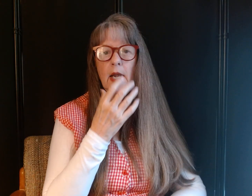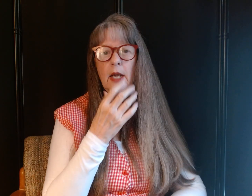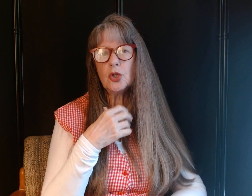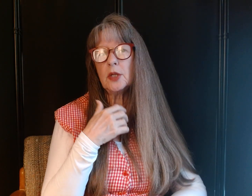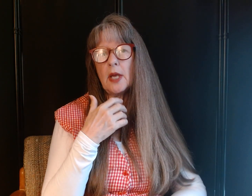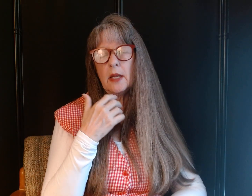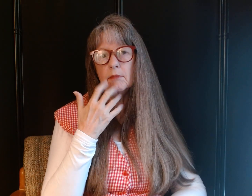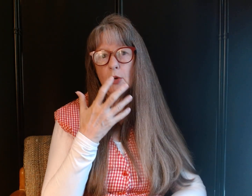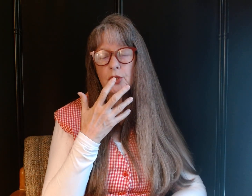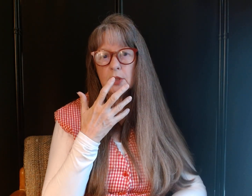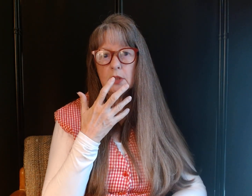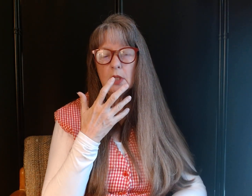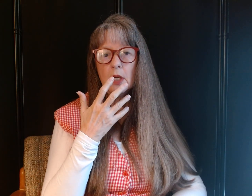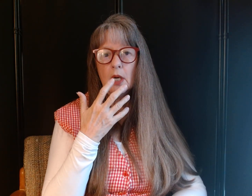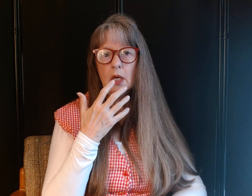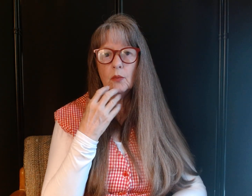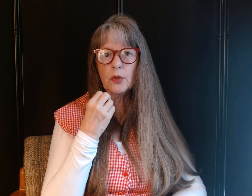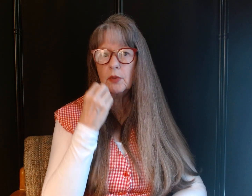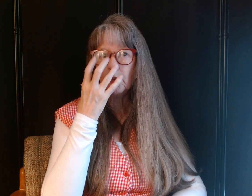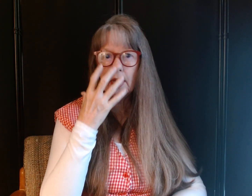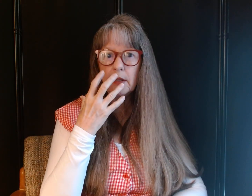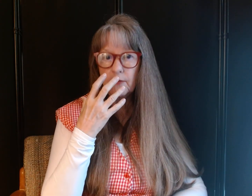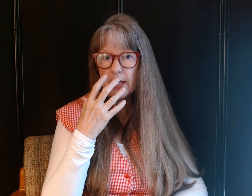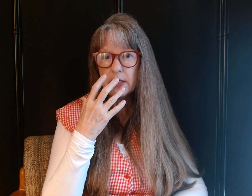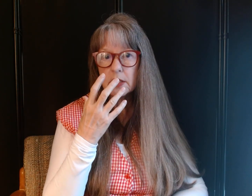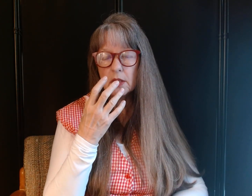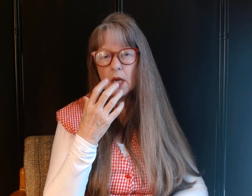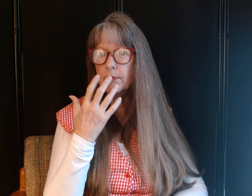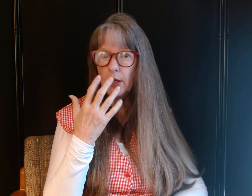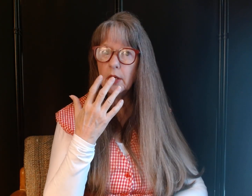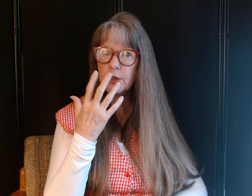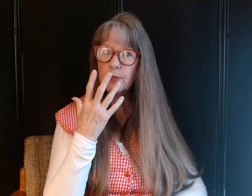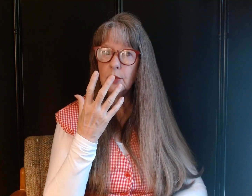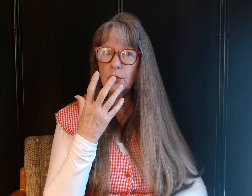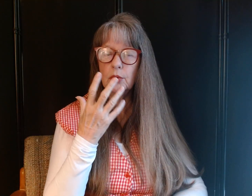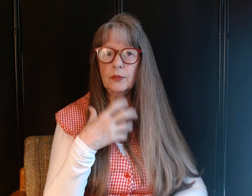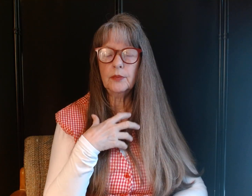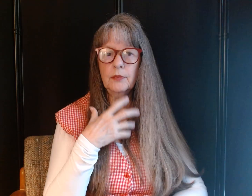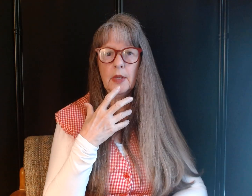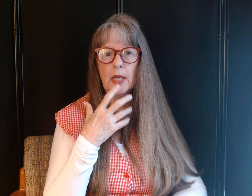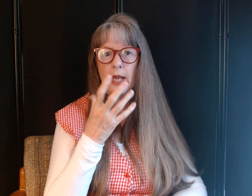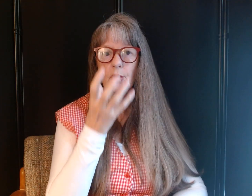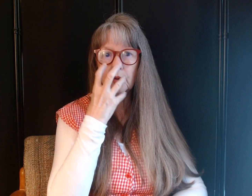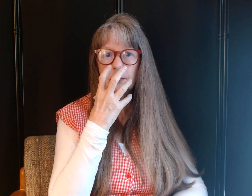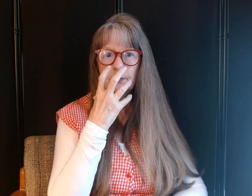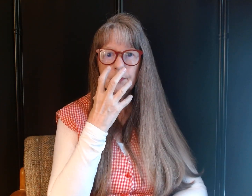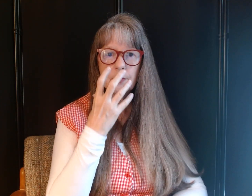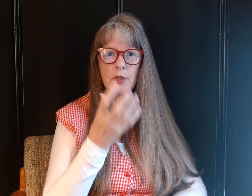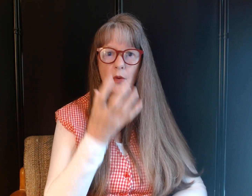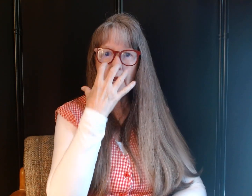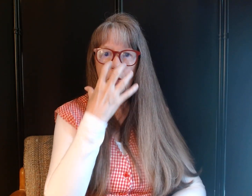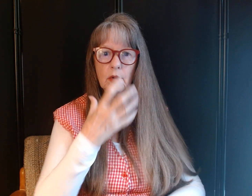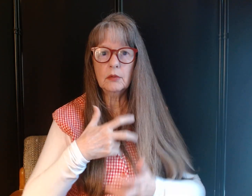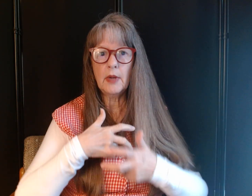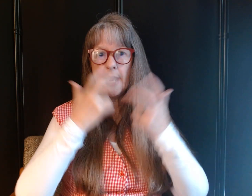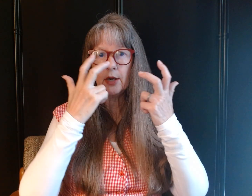it's usually that emotion where you get red in the face, not embarrassed, but you're the anger. So anger,